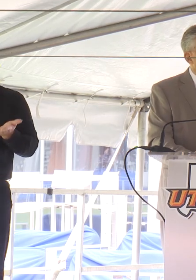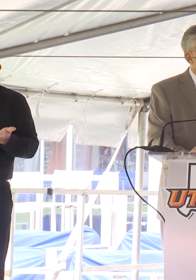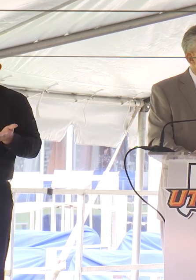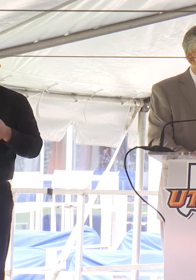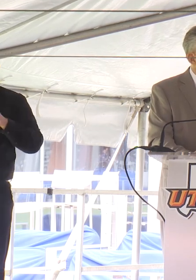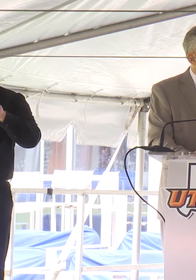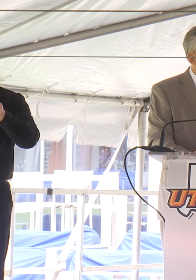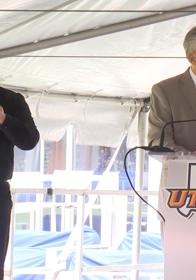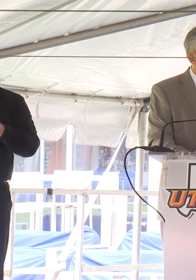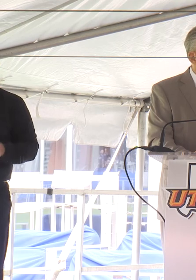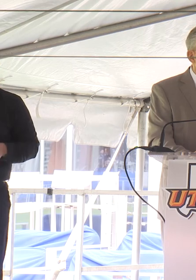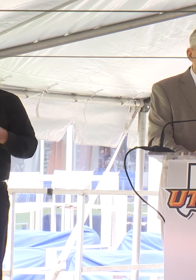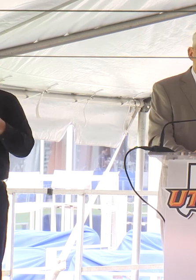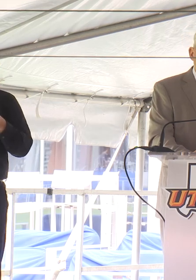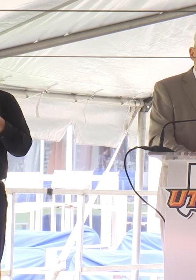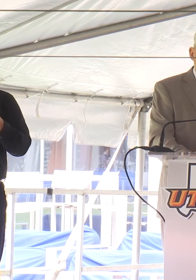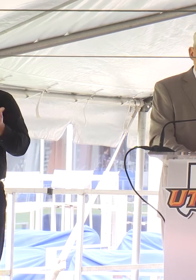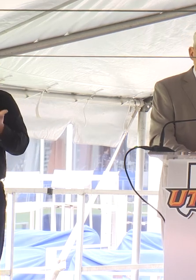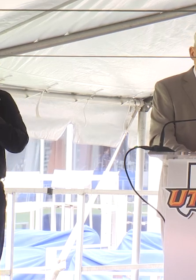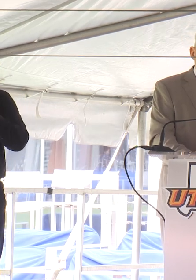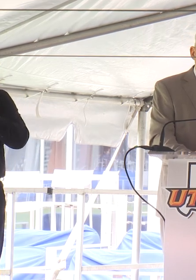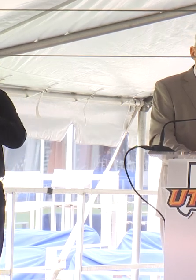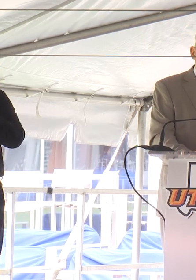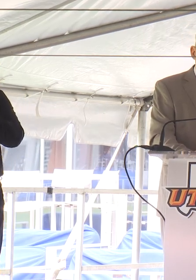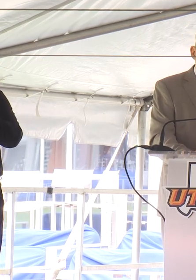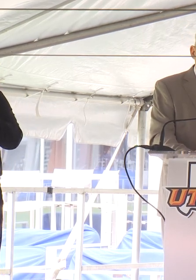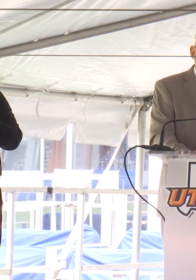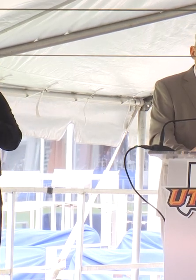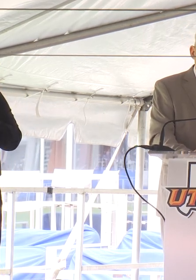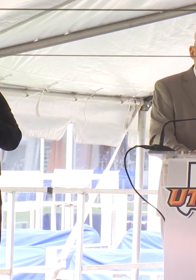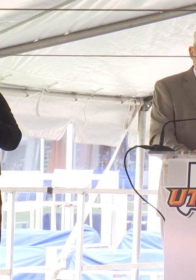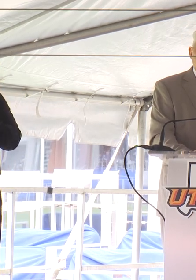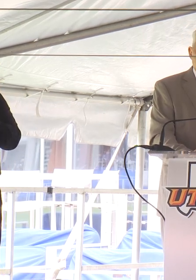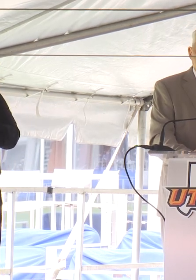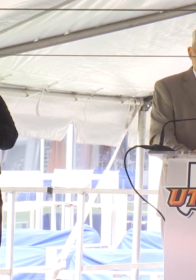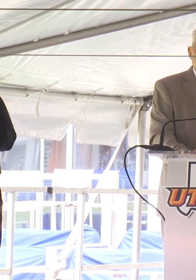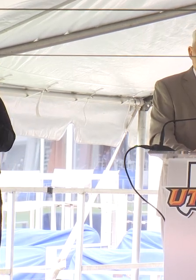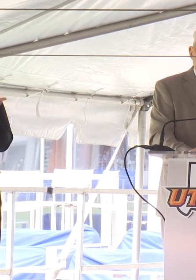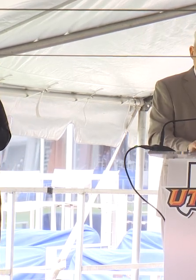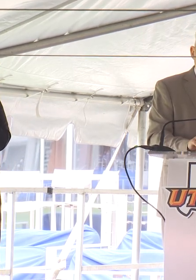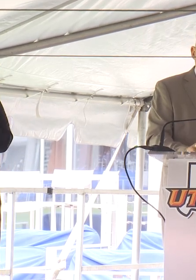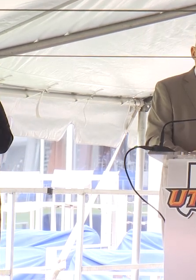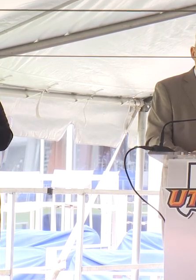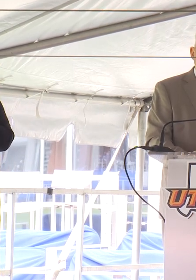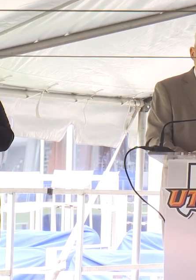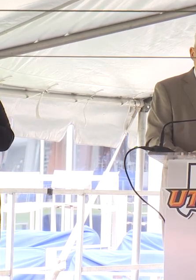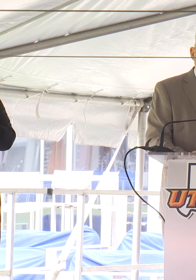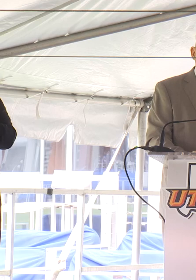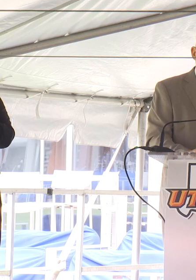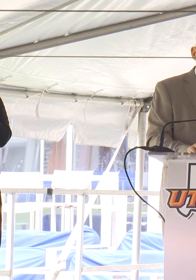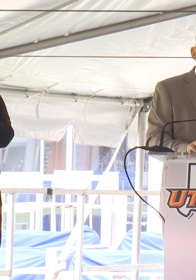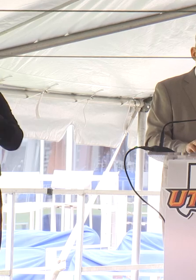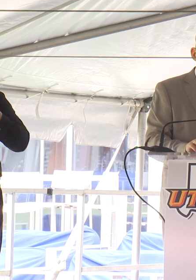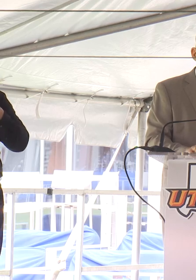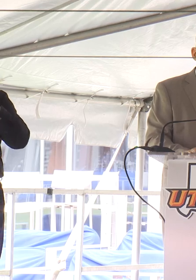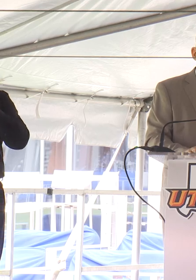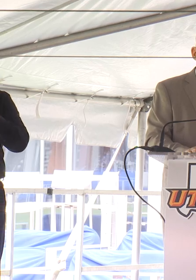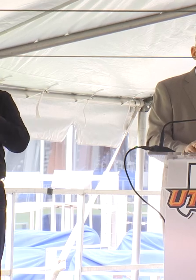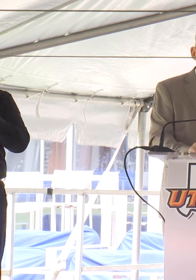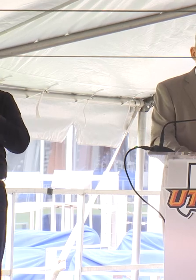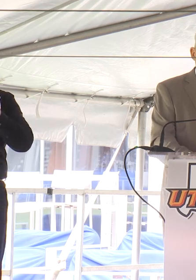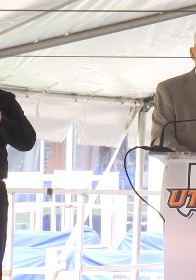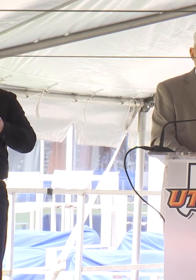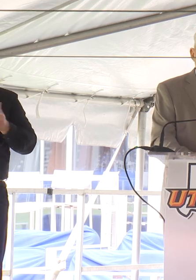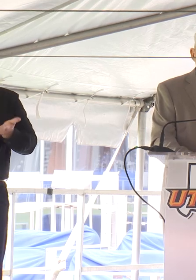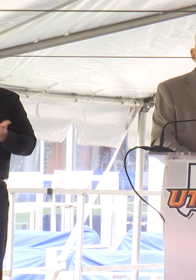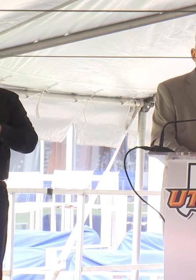and giving them the advantage of staying down here. And I think that's what this program will do. We'll graduate the young people, and they'll stay down